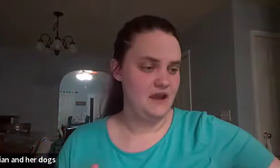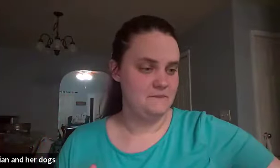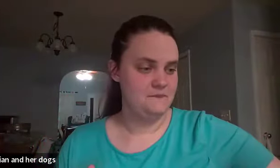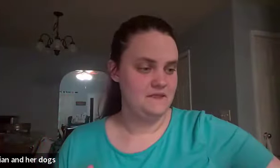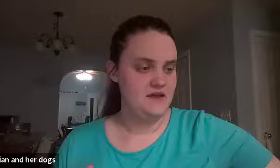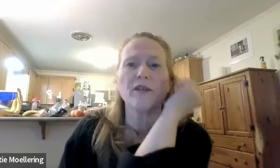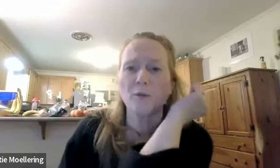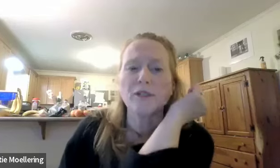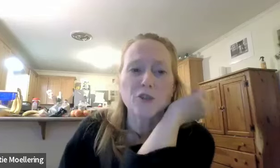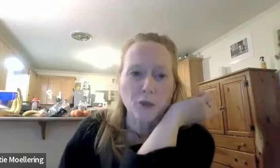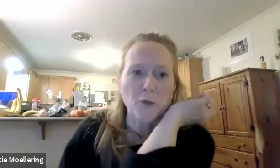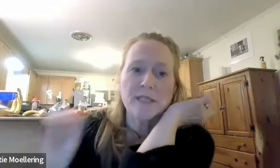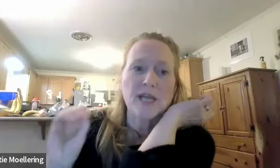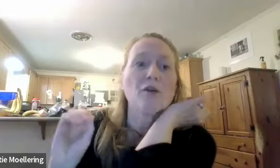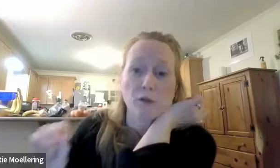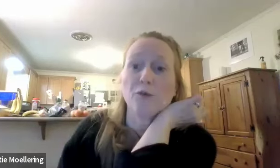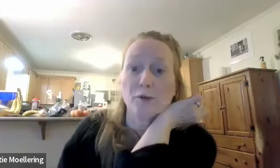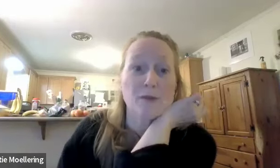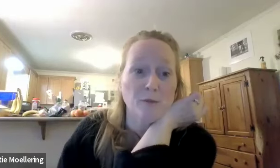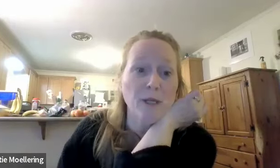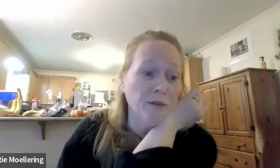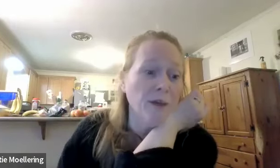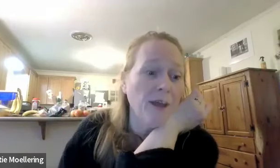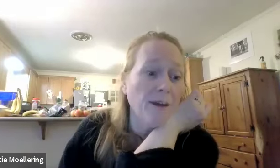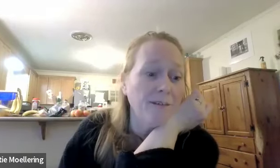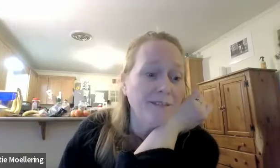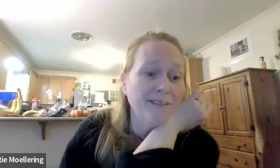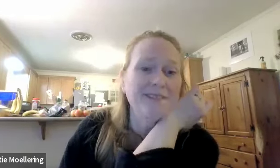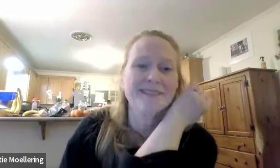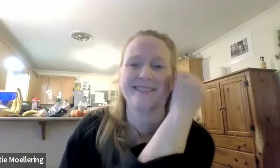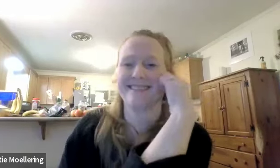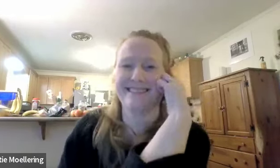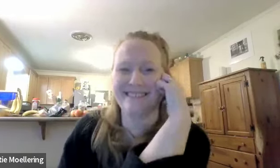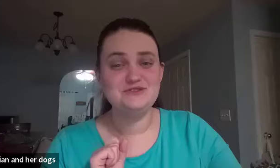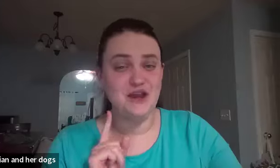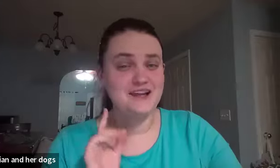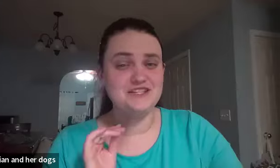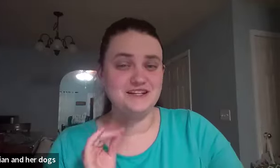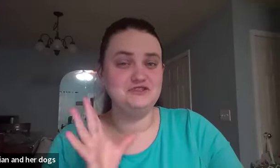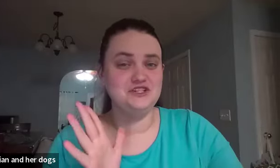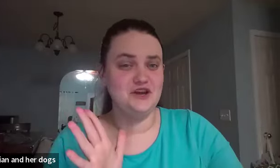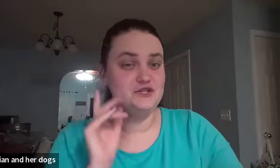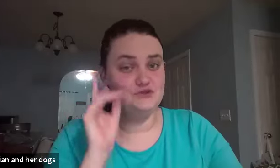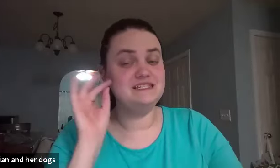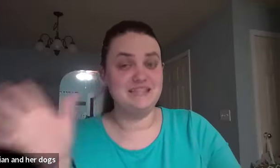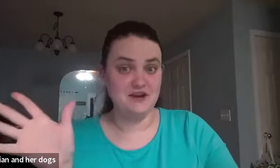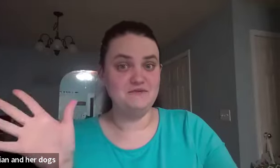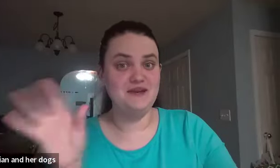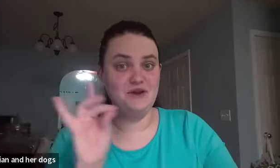Okay. Those are the only true potato food groups. We all know that. Exactly. Oh, yeah. Also, I just thought you should know, you scared me when